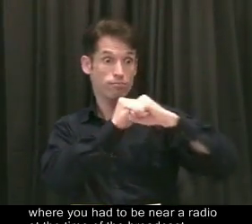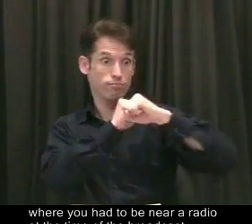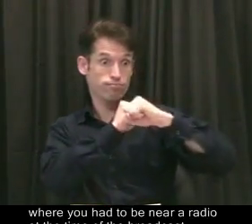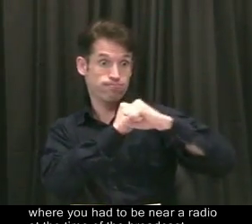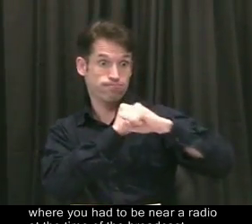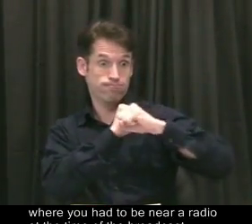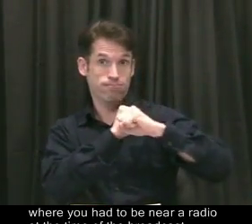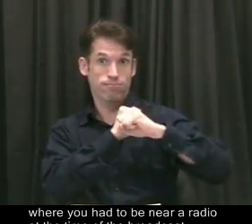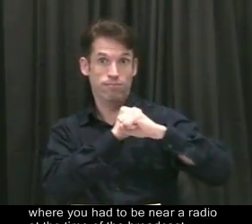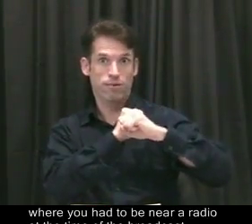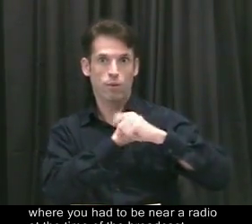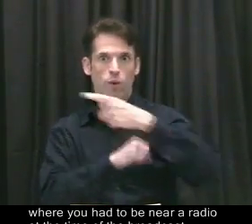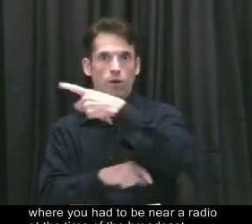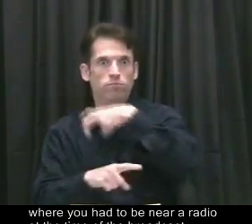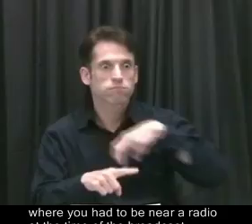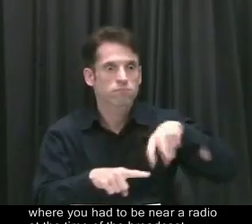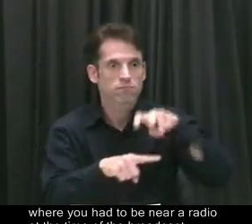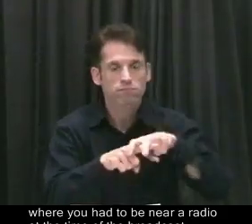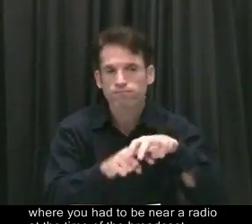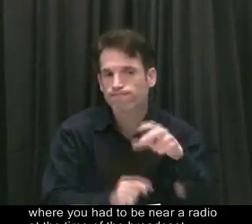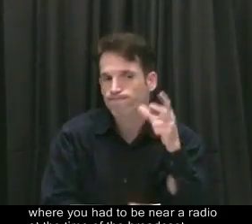a radio at the time of the broadcast.